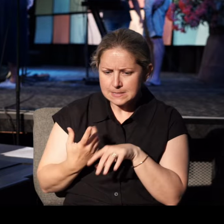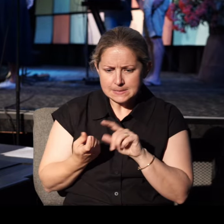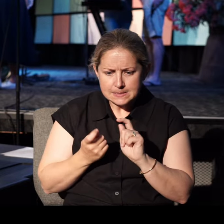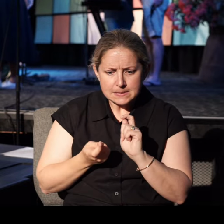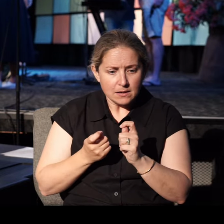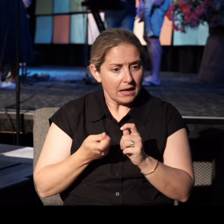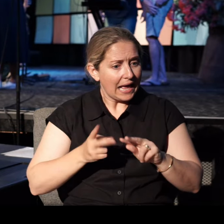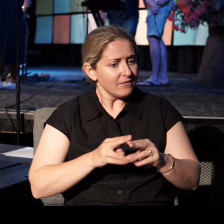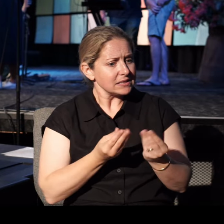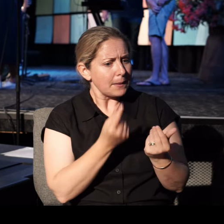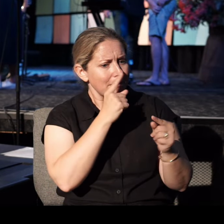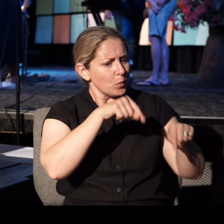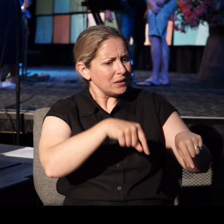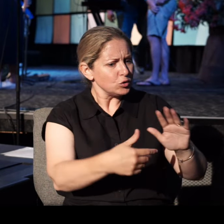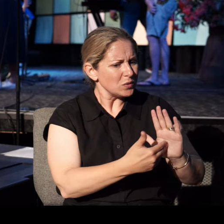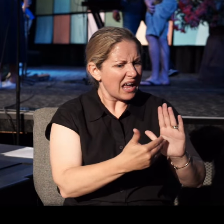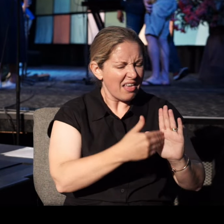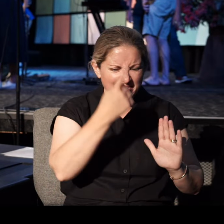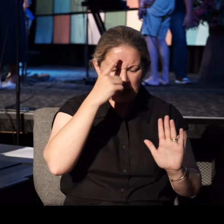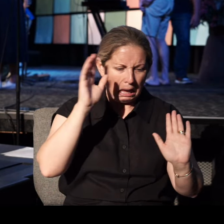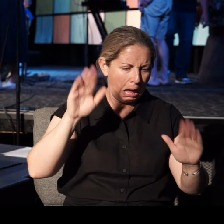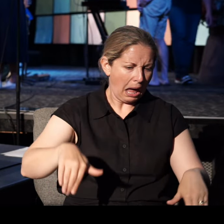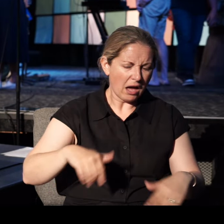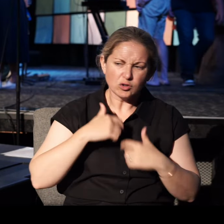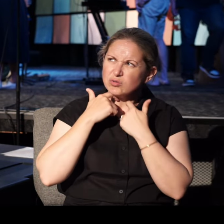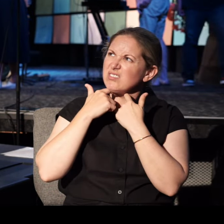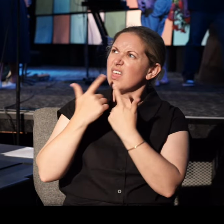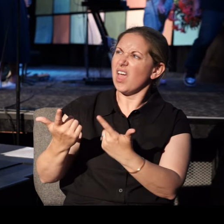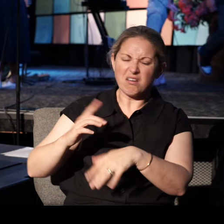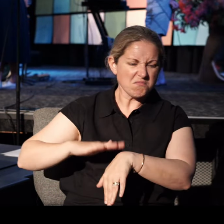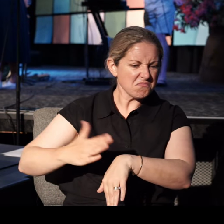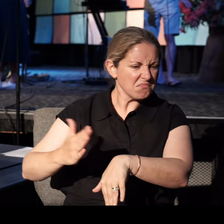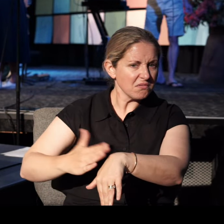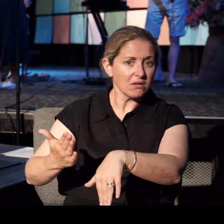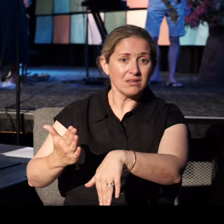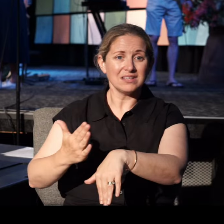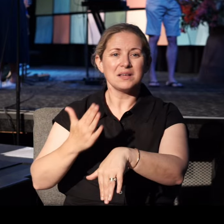apathetic to face the seriousness of their circumstances.